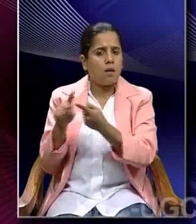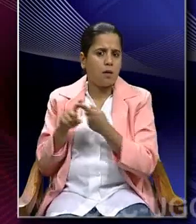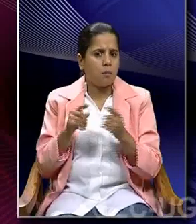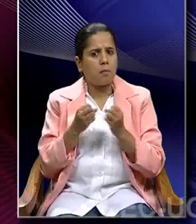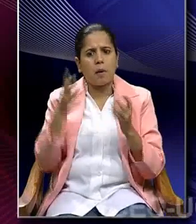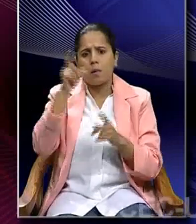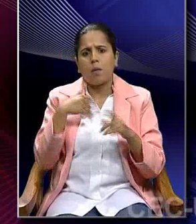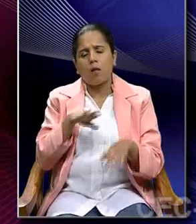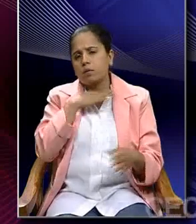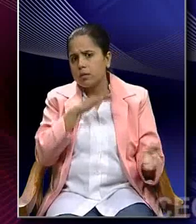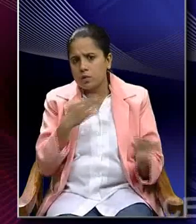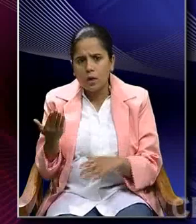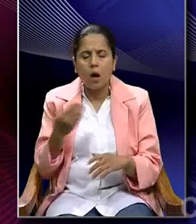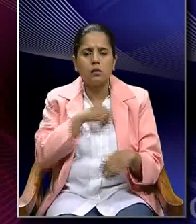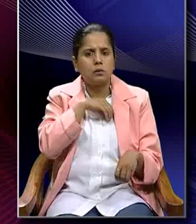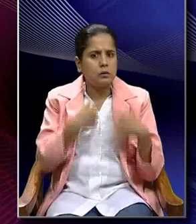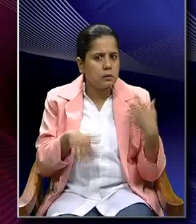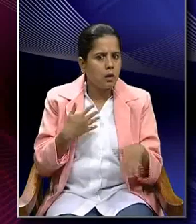people died, suffered.